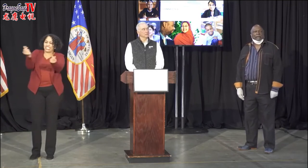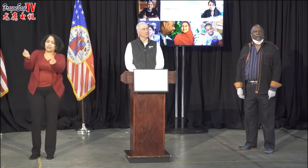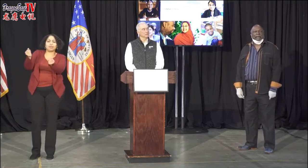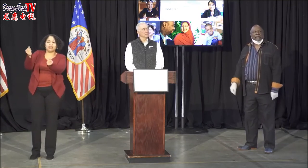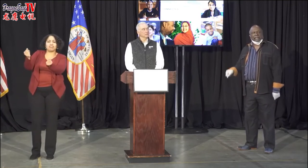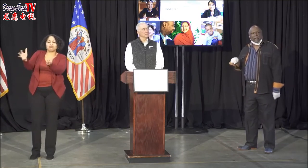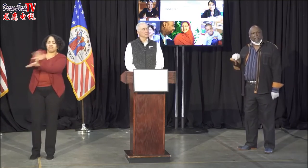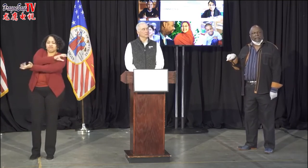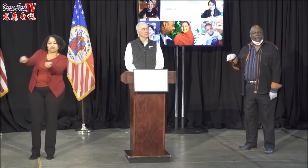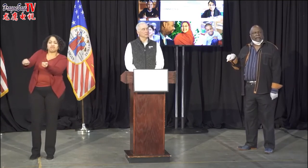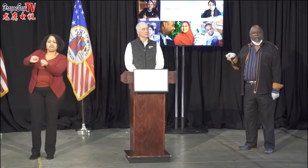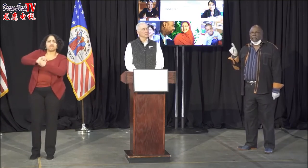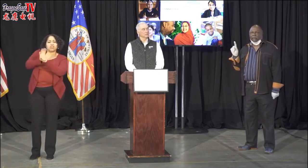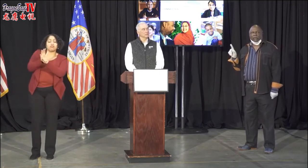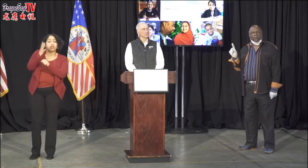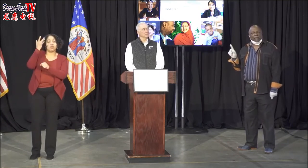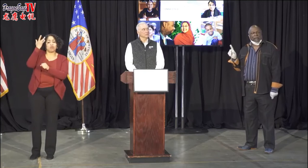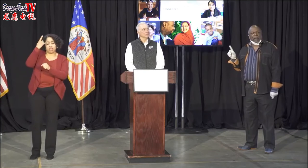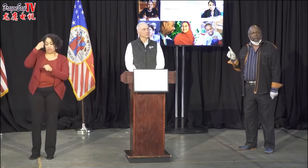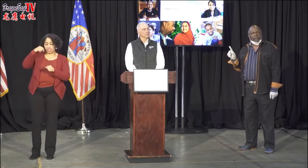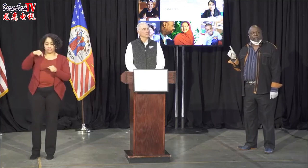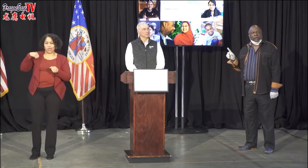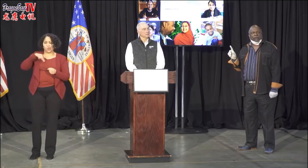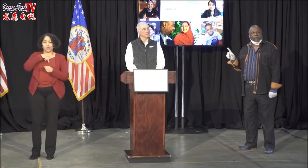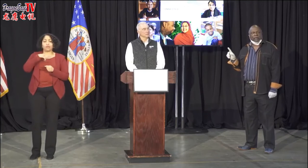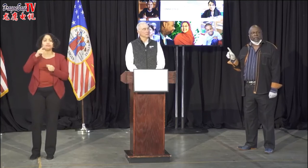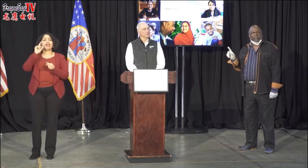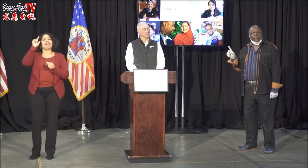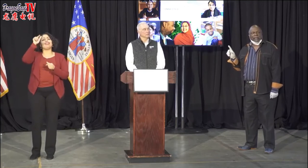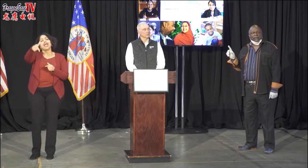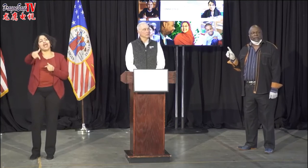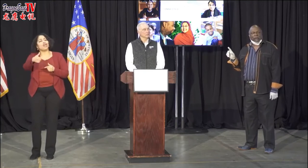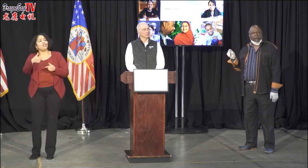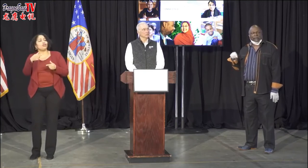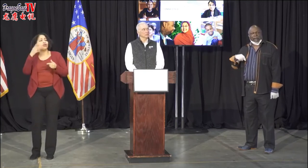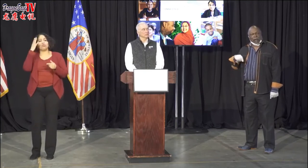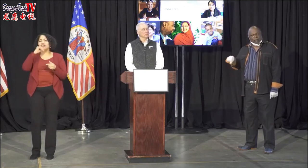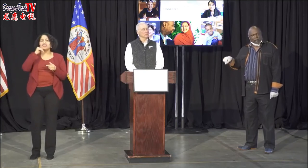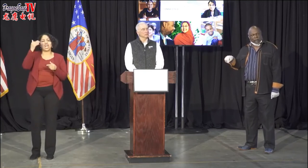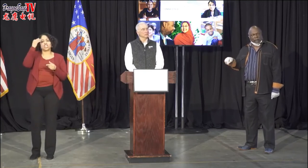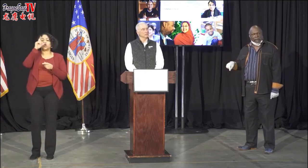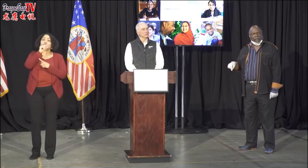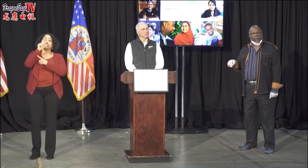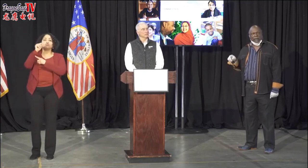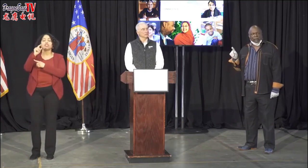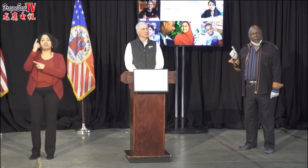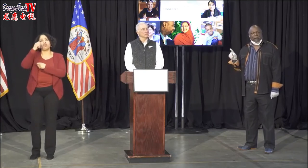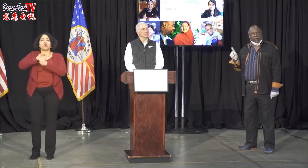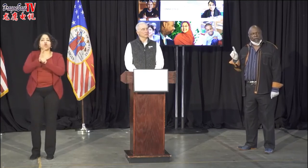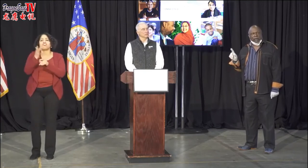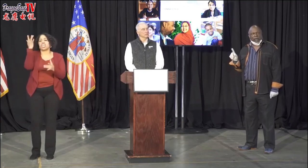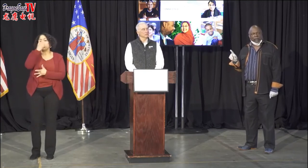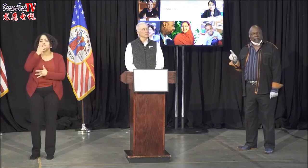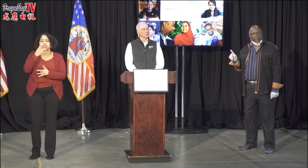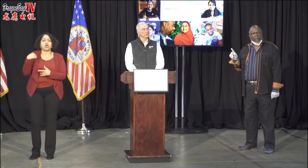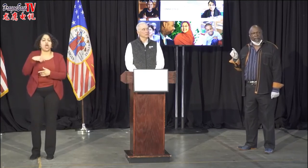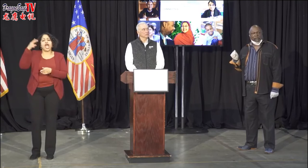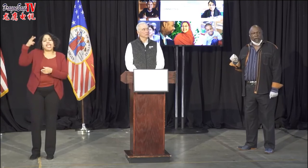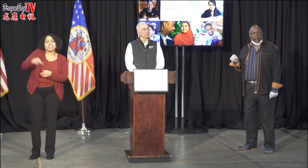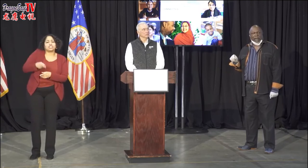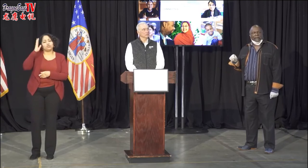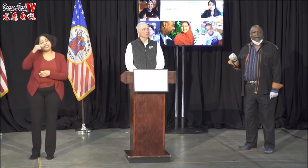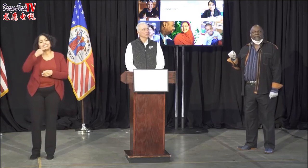disappear. Because out of this, we won't be known for 2020 in Detroit, the COVID illness. We'll be known in